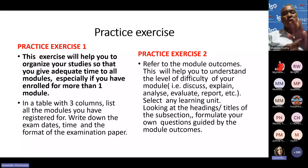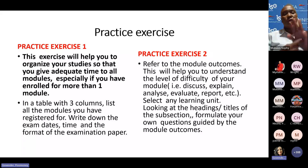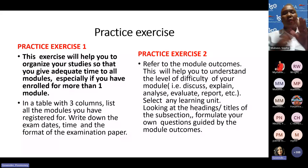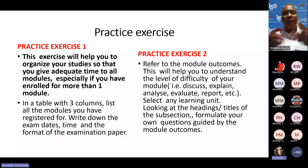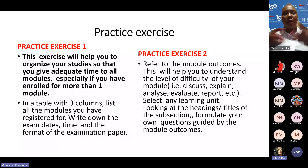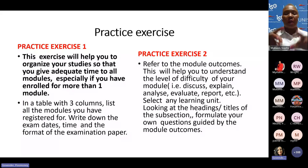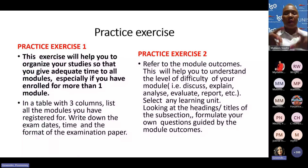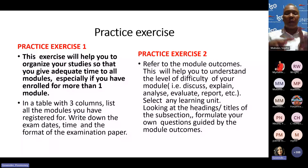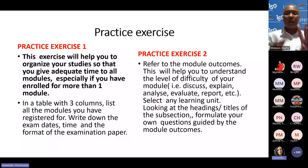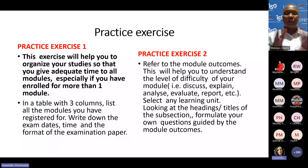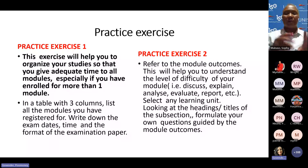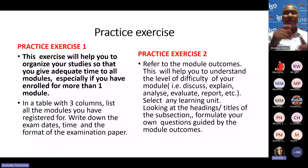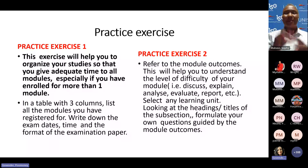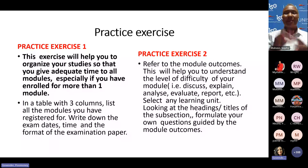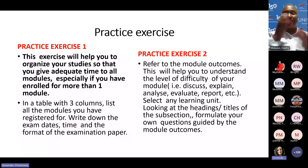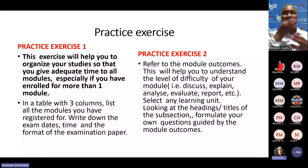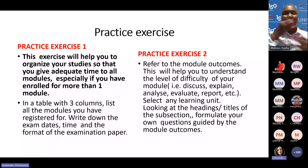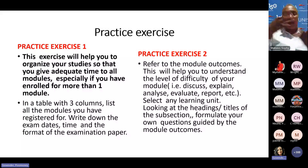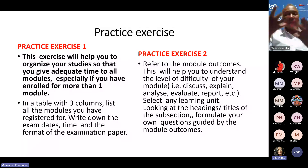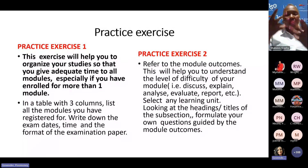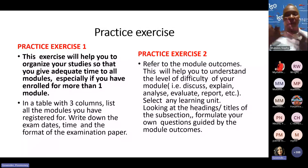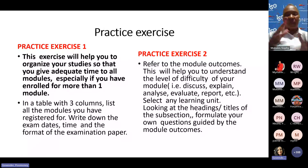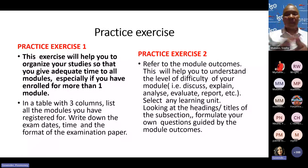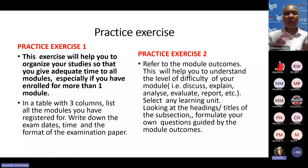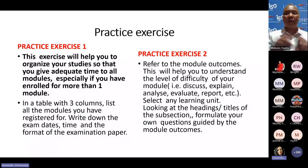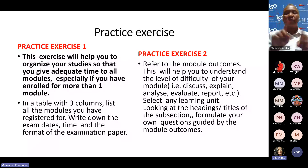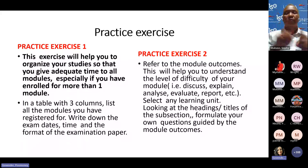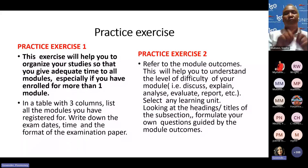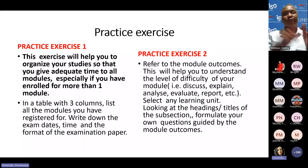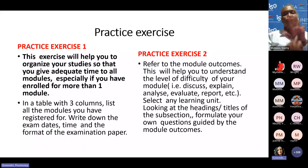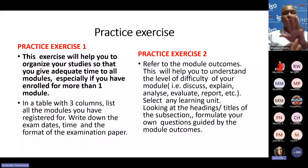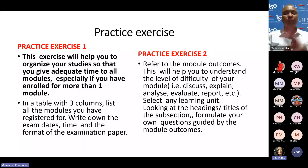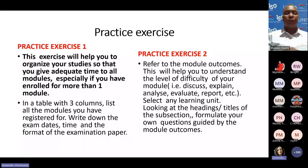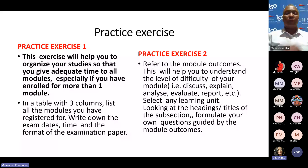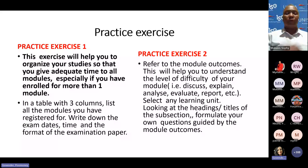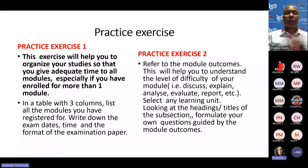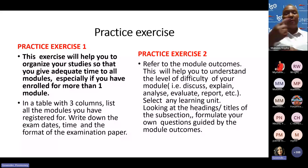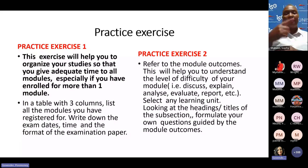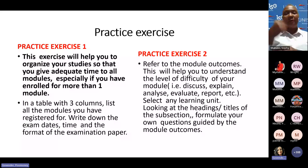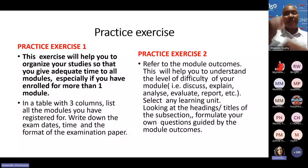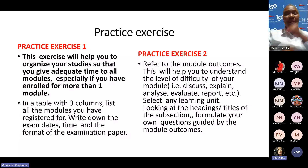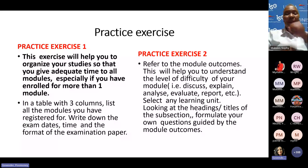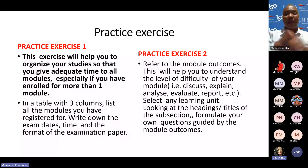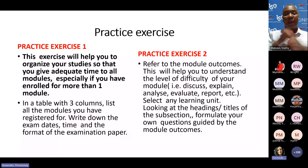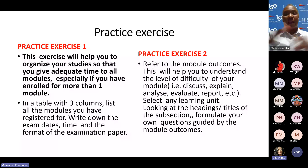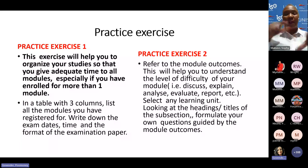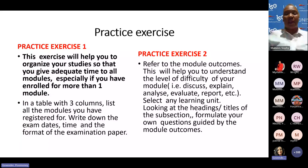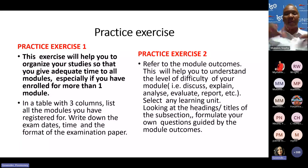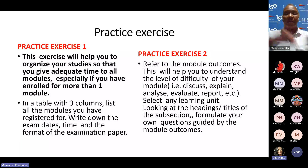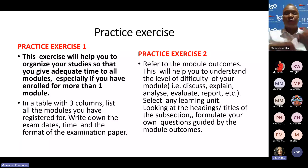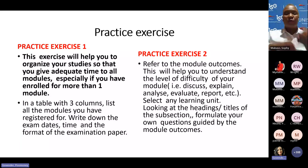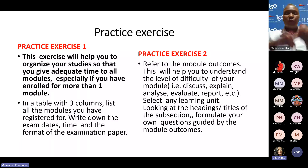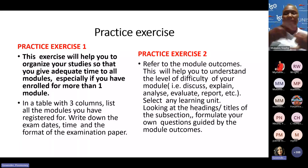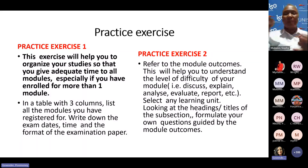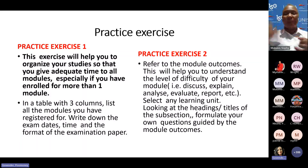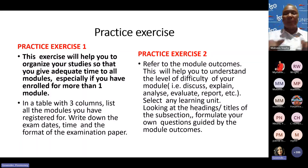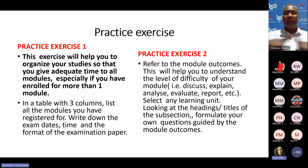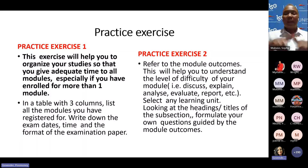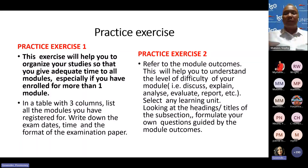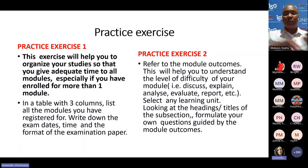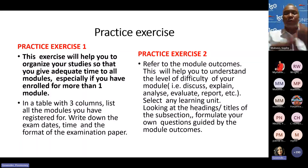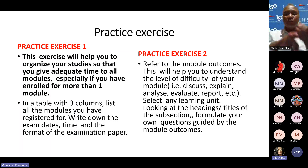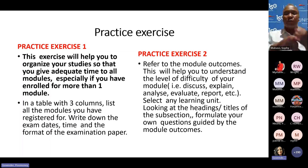the outcomes are stated. For example, first year level modules and second year level modules,